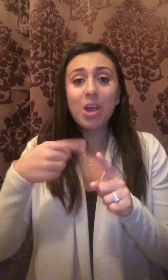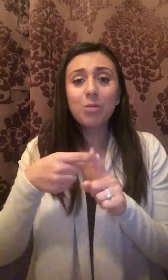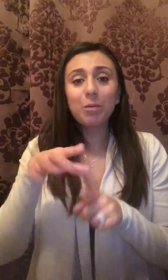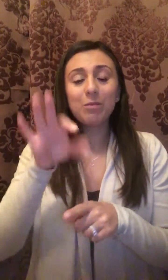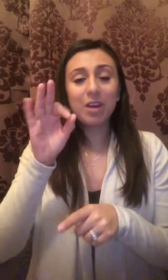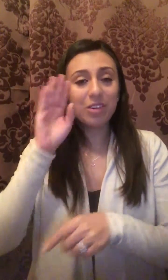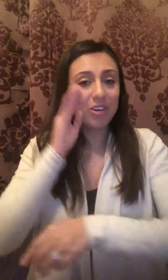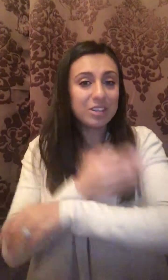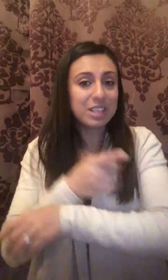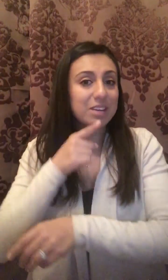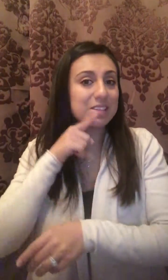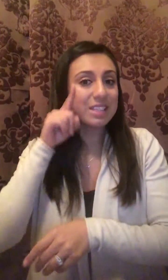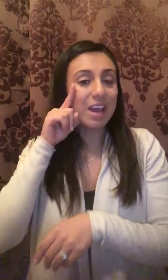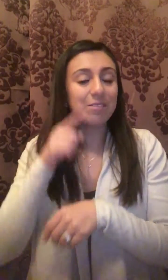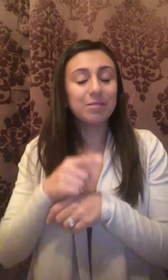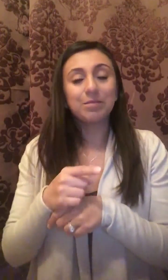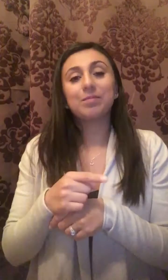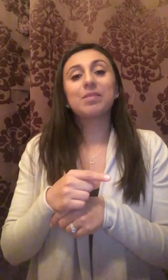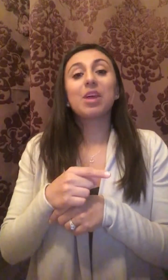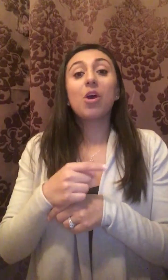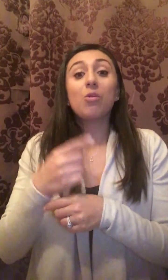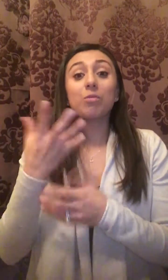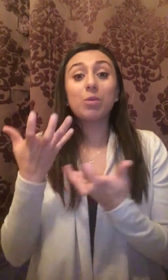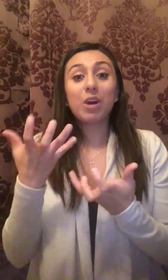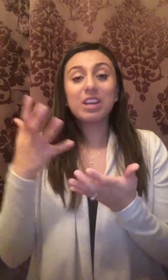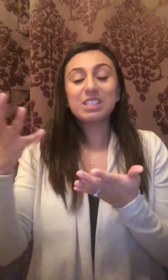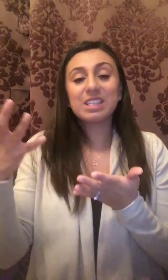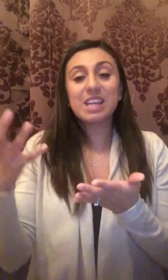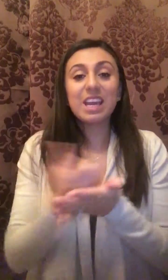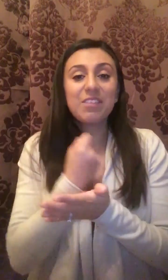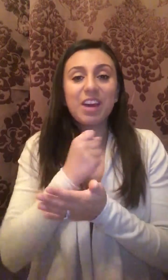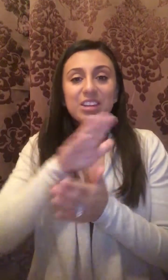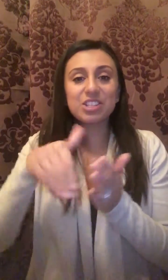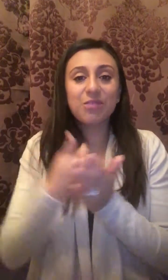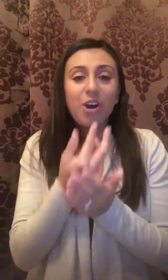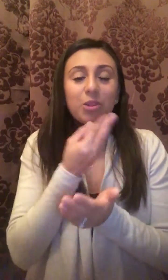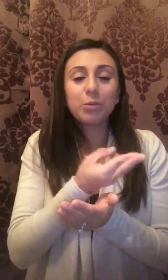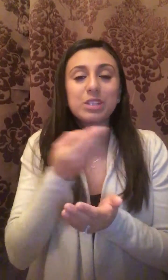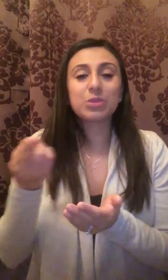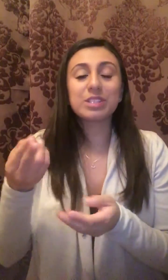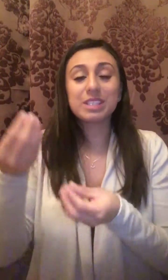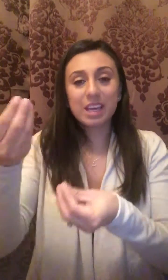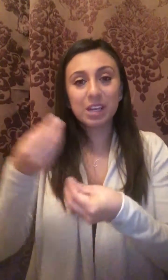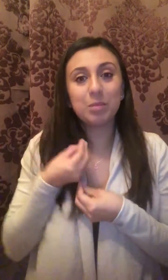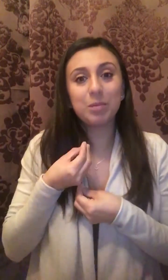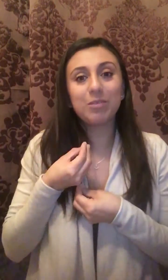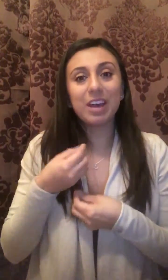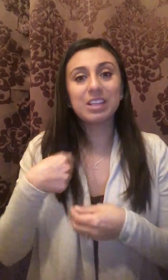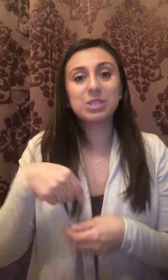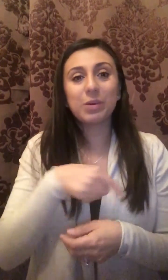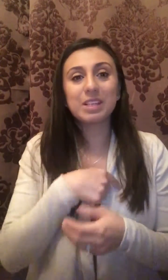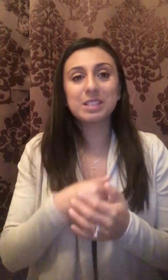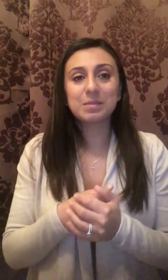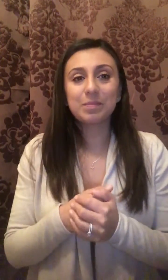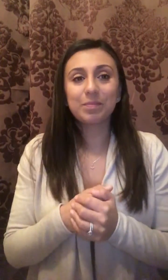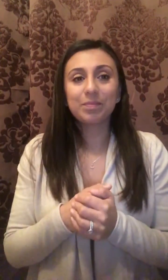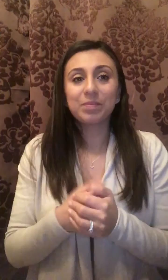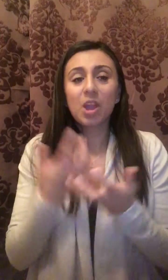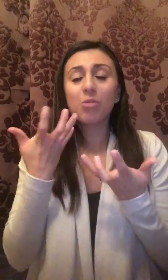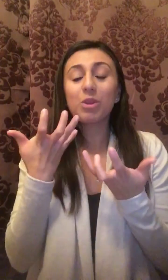When we found out our son is deaf, we wanted to take advantage of all the resources that could be provided to us. We